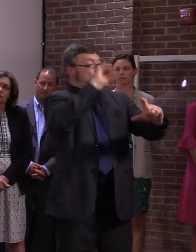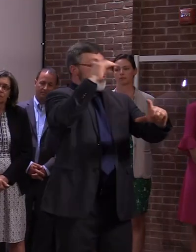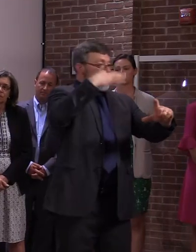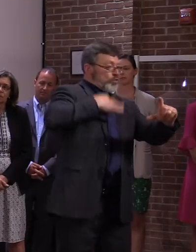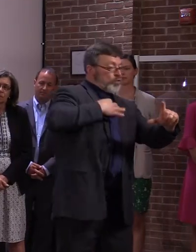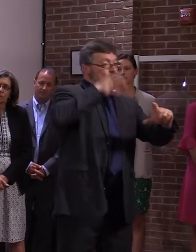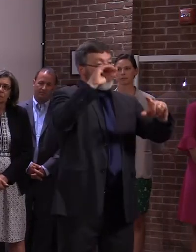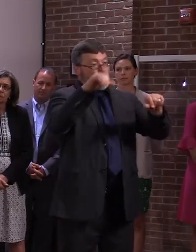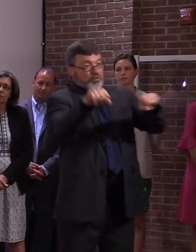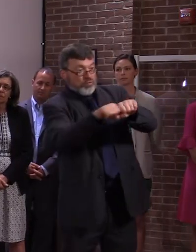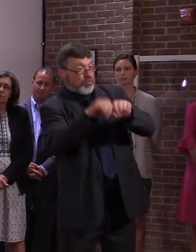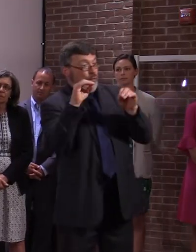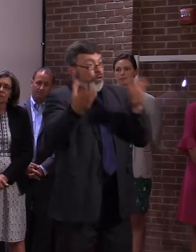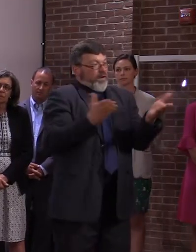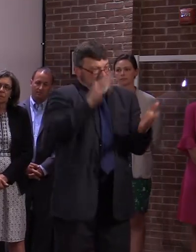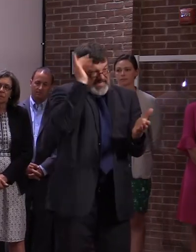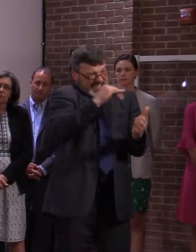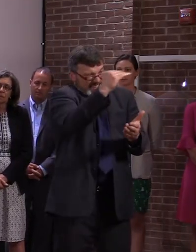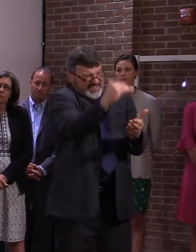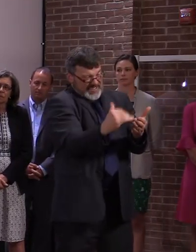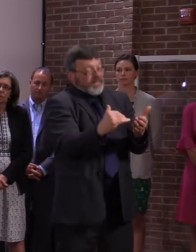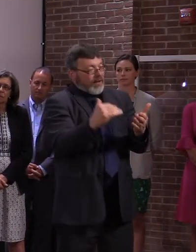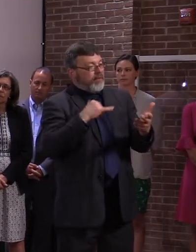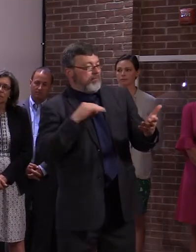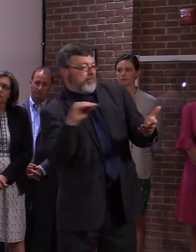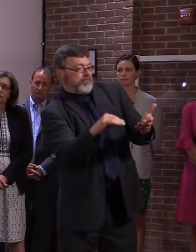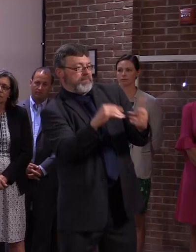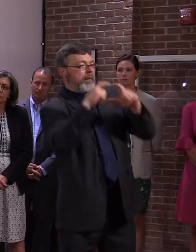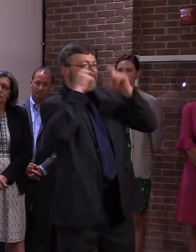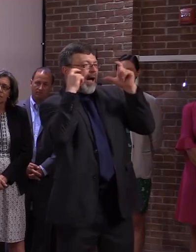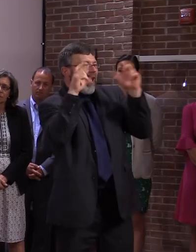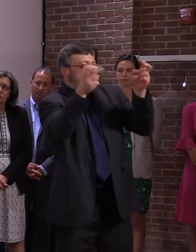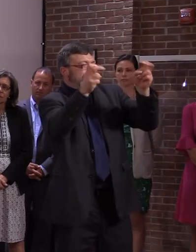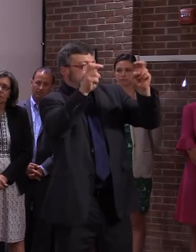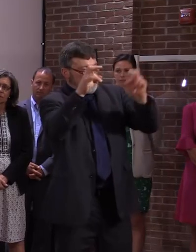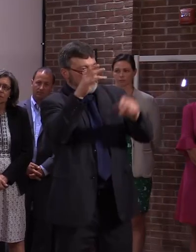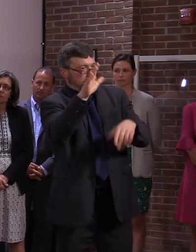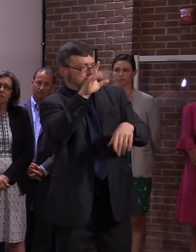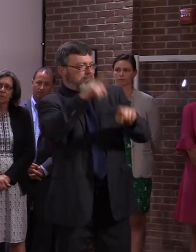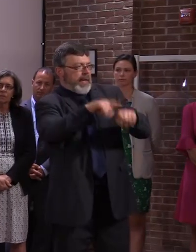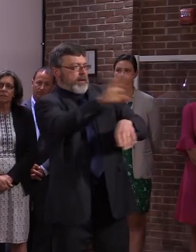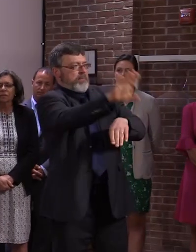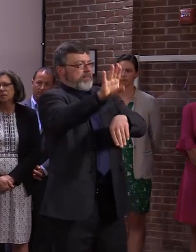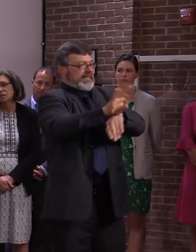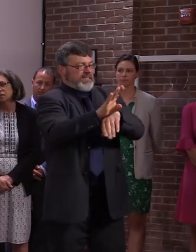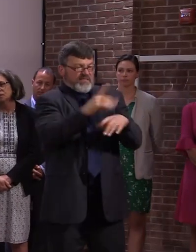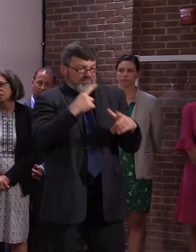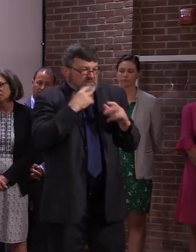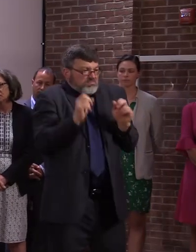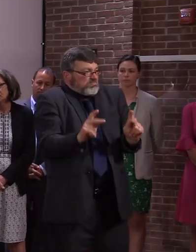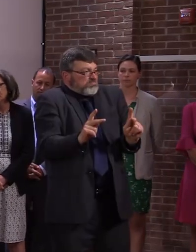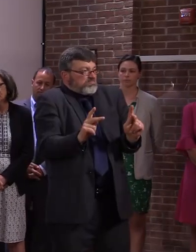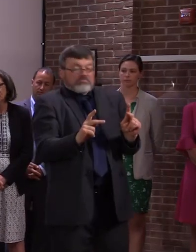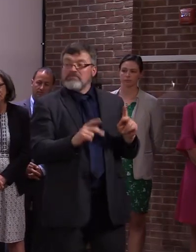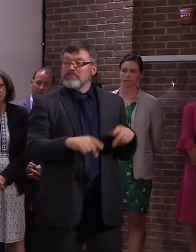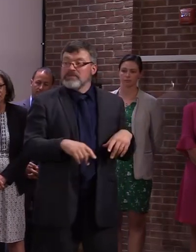no shirts, no shoes, no service. So yes, they'll be able to implement their own guidelines.